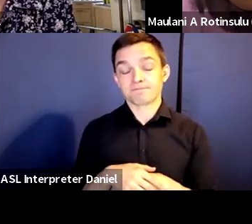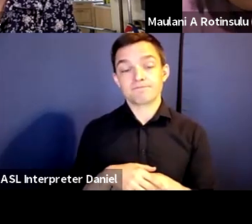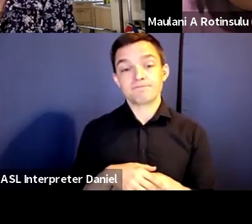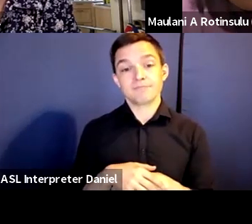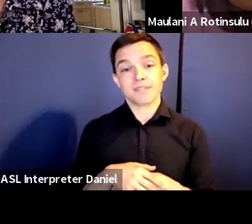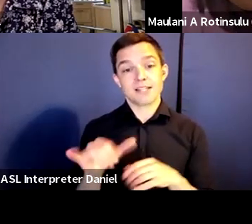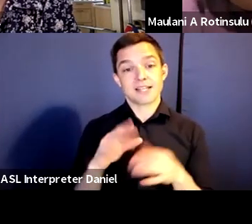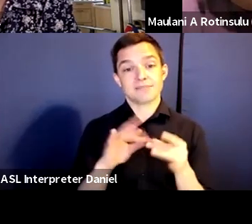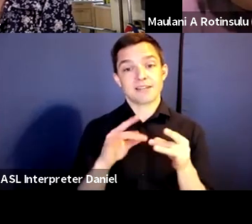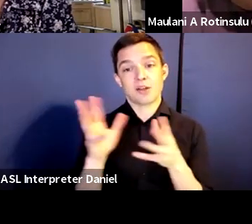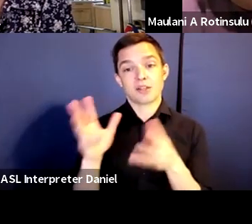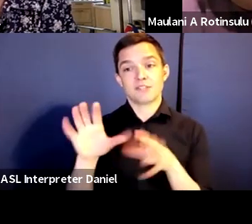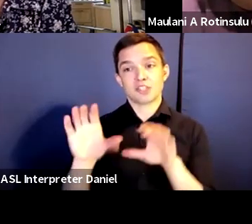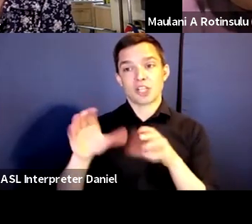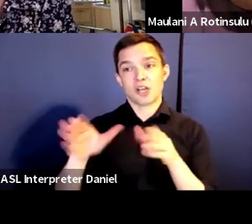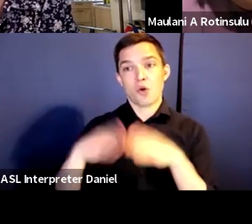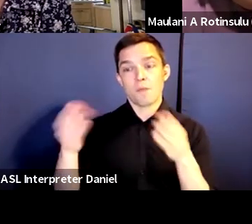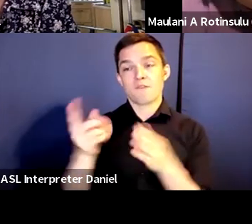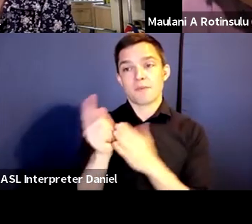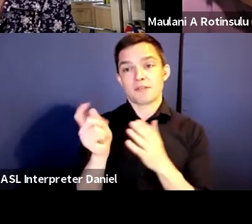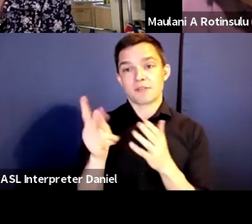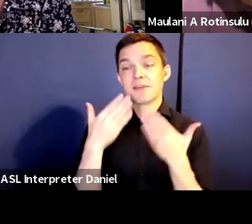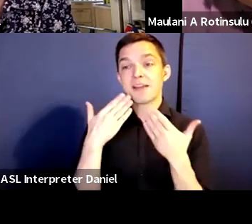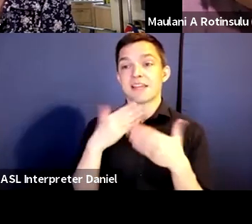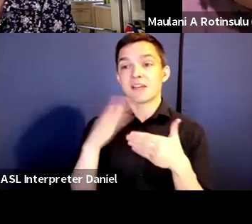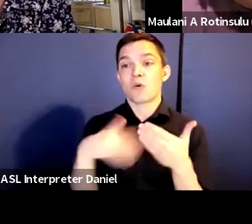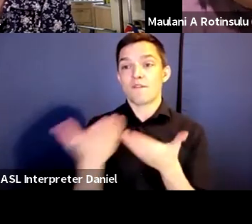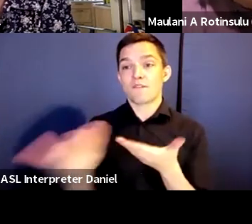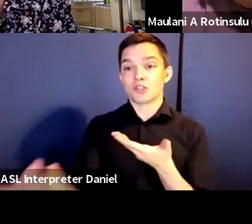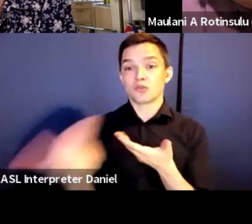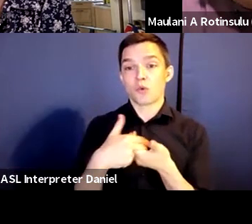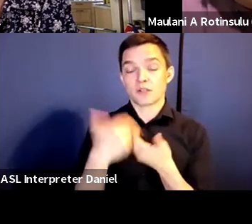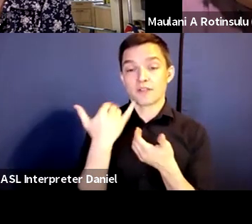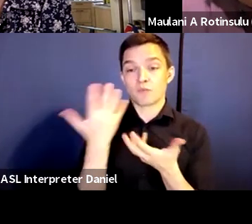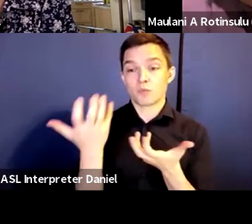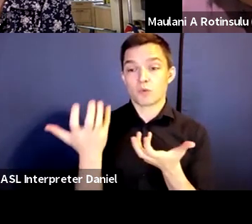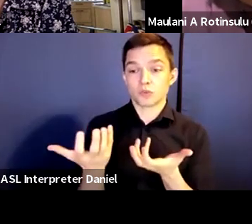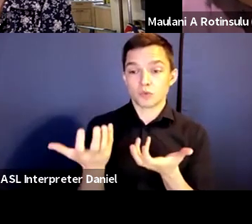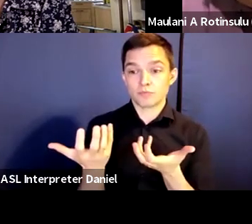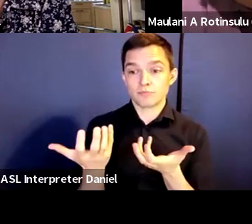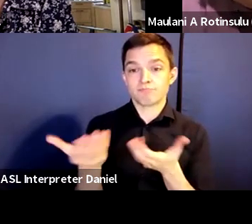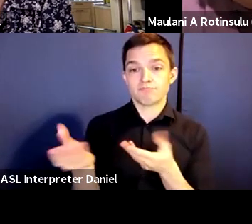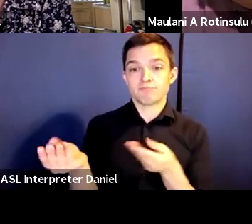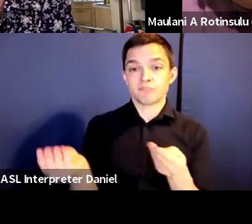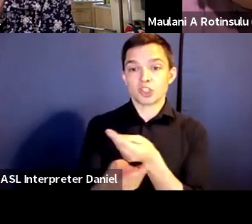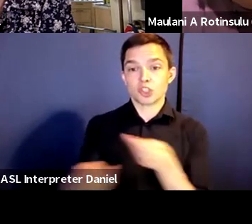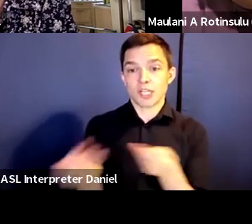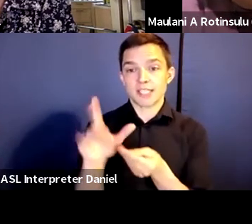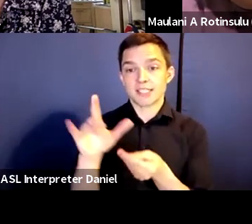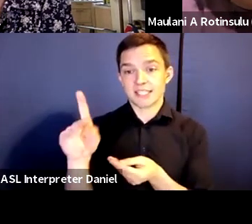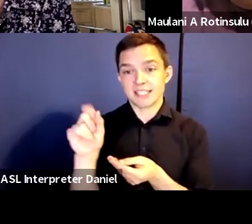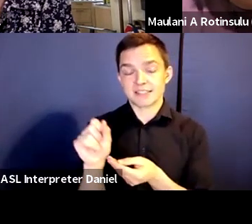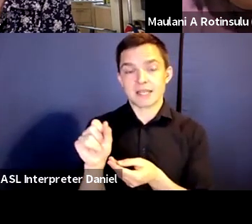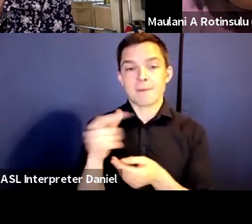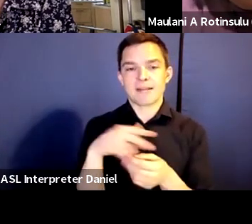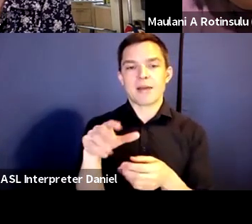And like I said, I'll leave things open for just a few minutes, but thank you all for joining if you want to exchange links, but I'll head off a video